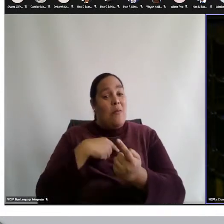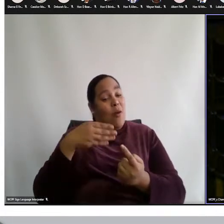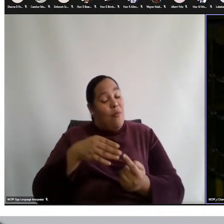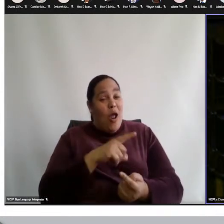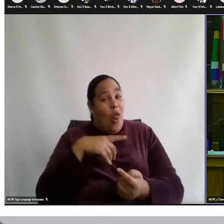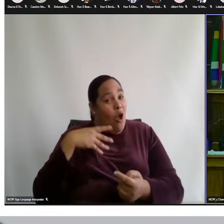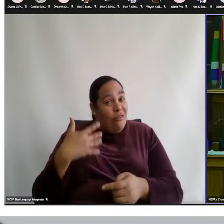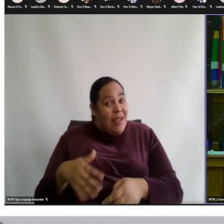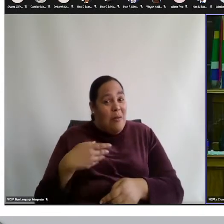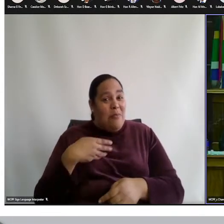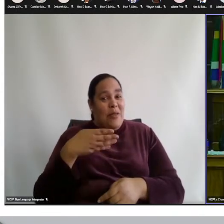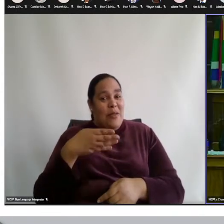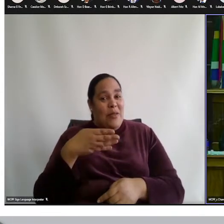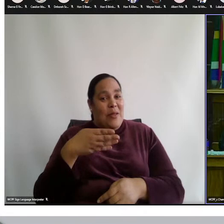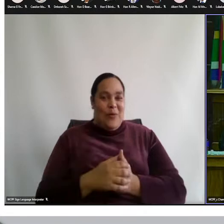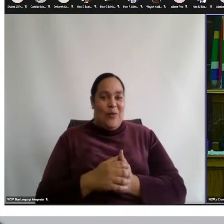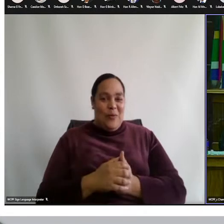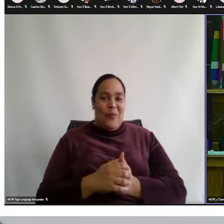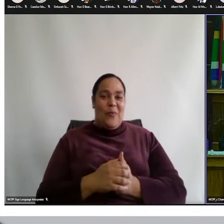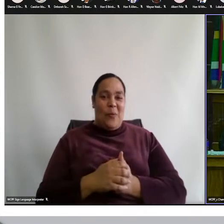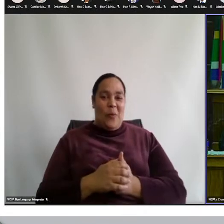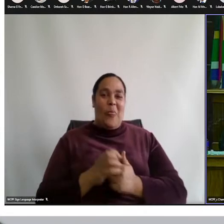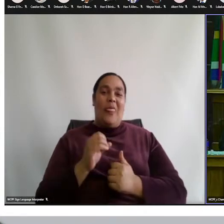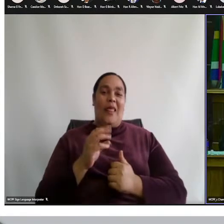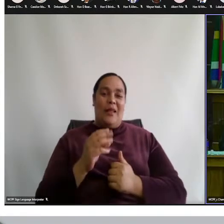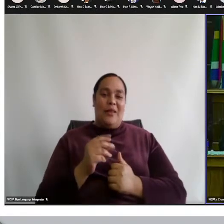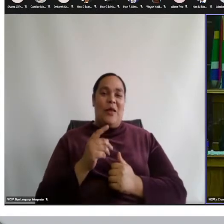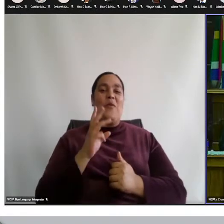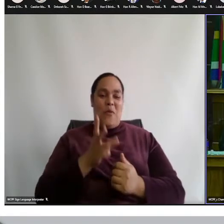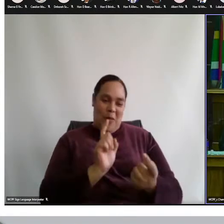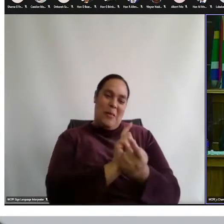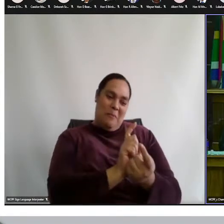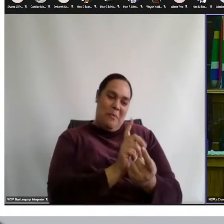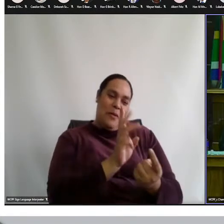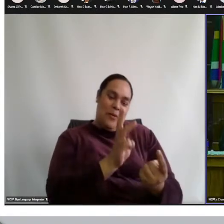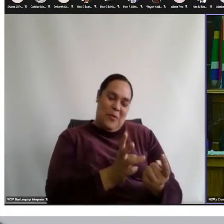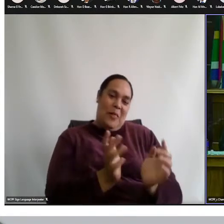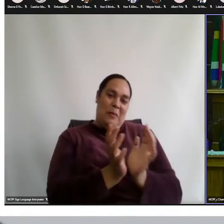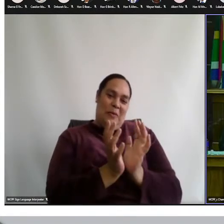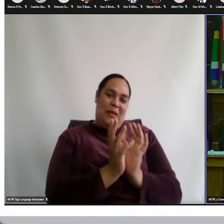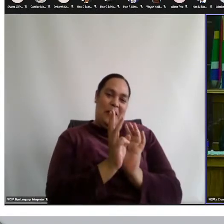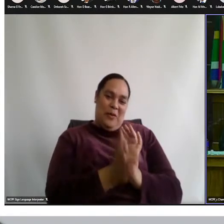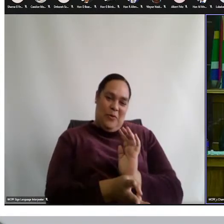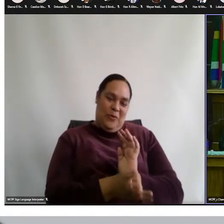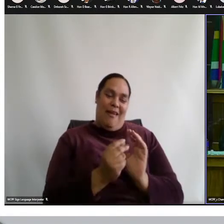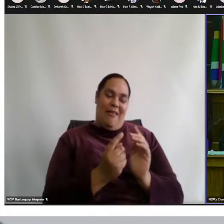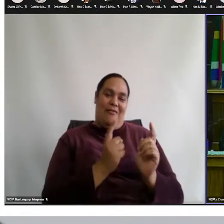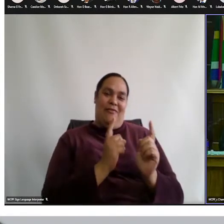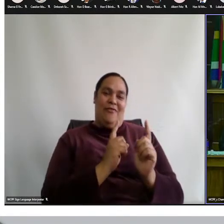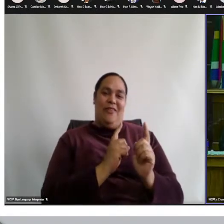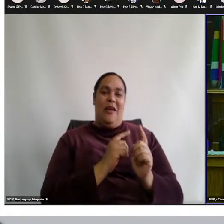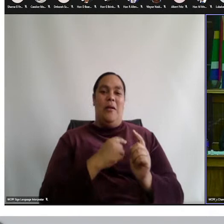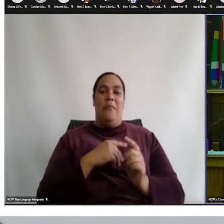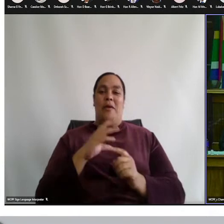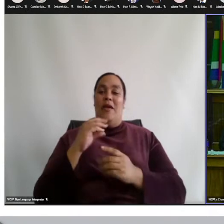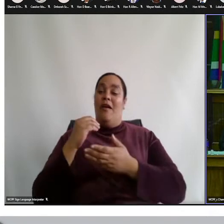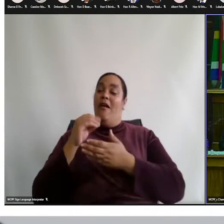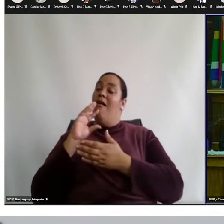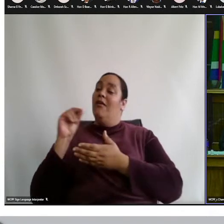now. So we're going to have that meeting, Mr. Breda. I've asked my office